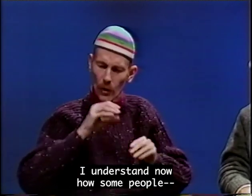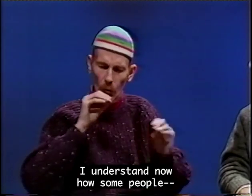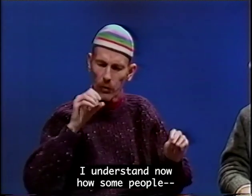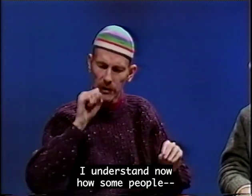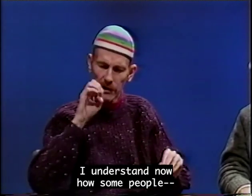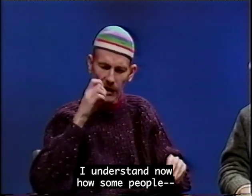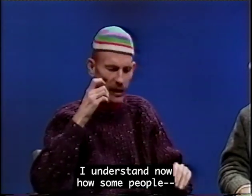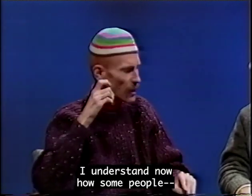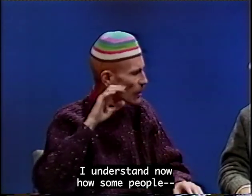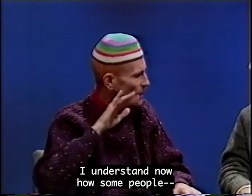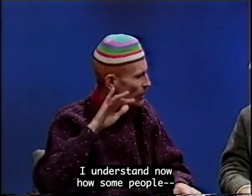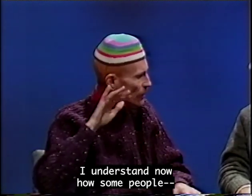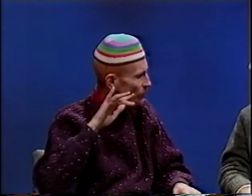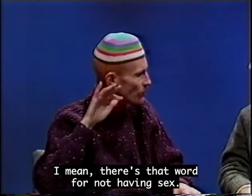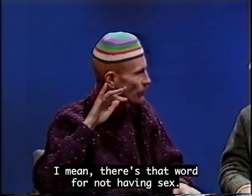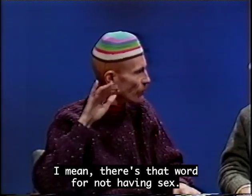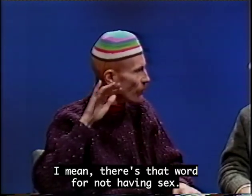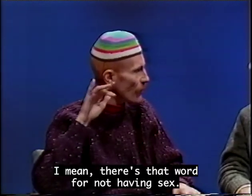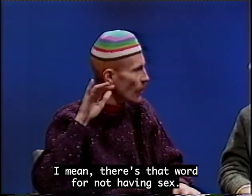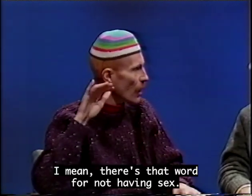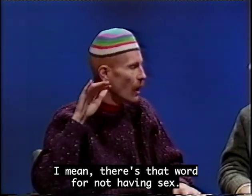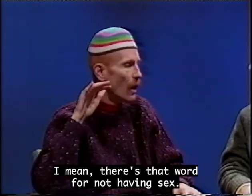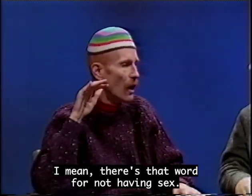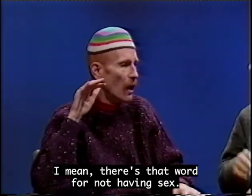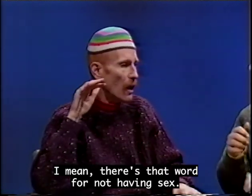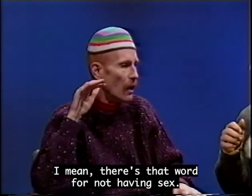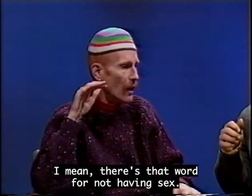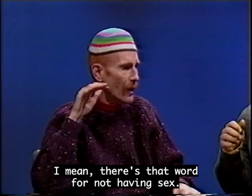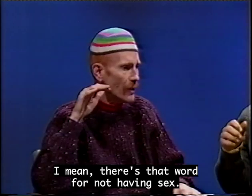how some people, I mean, there's that word for not having sex.